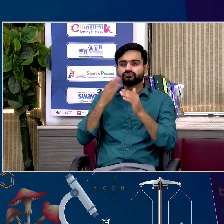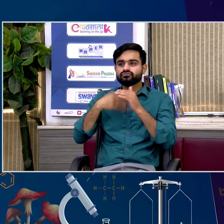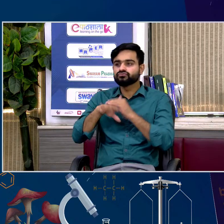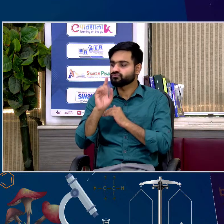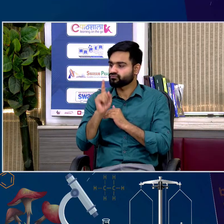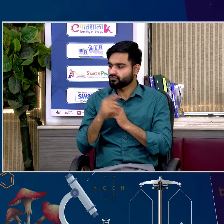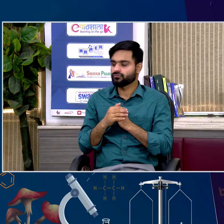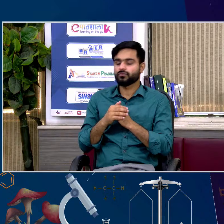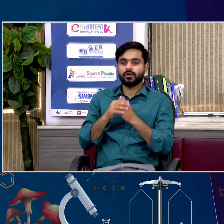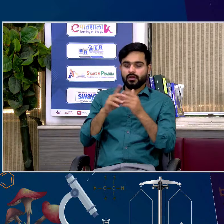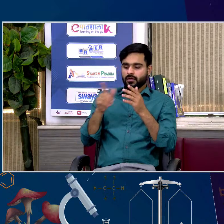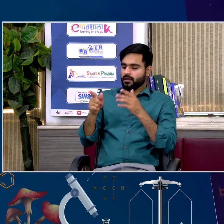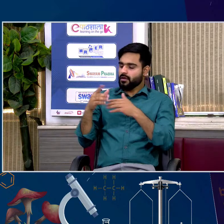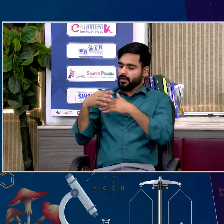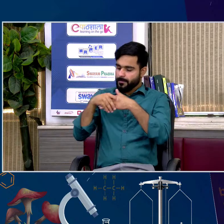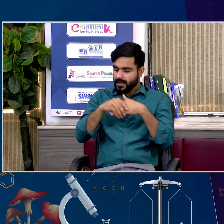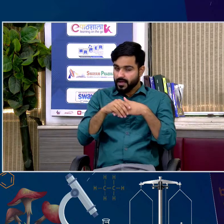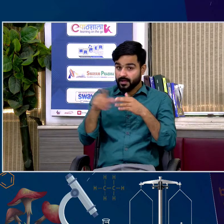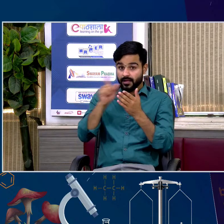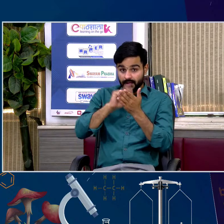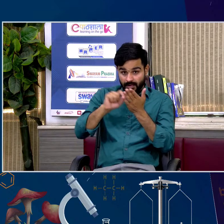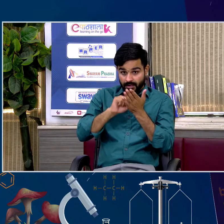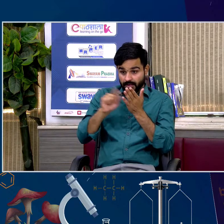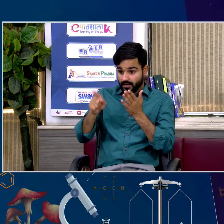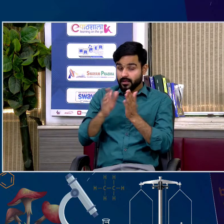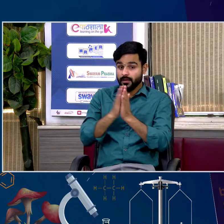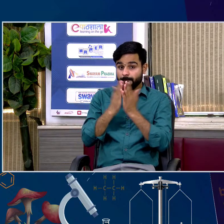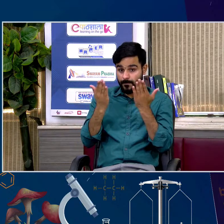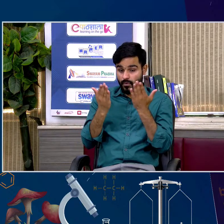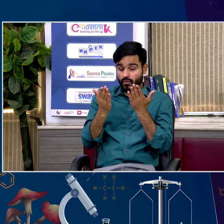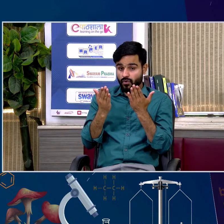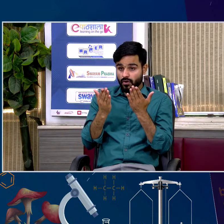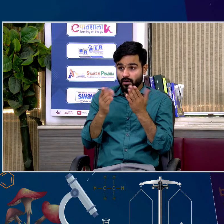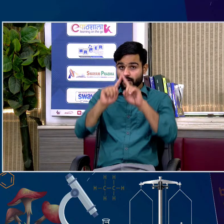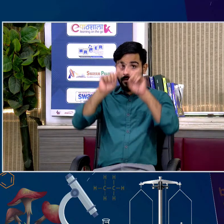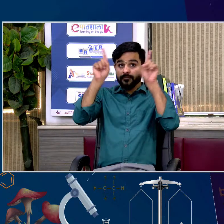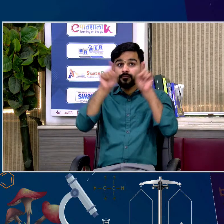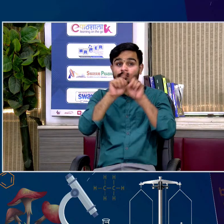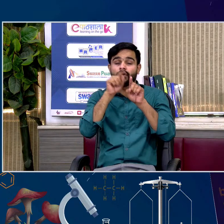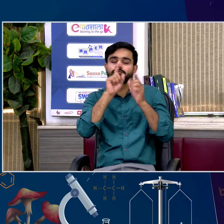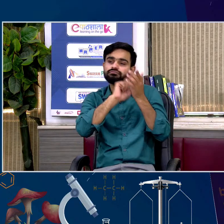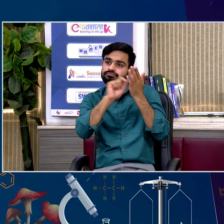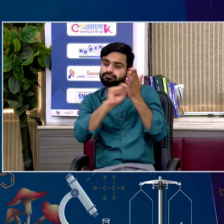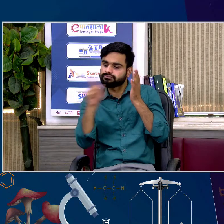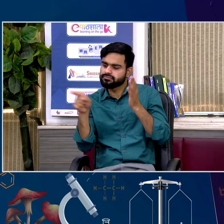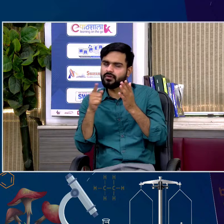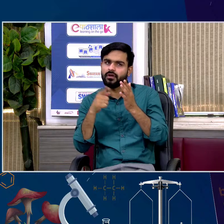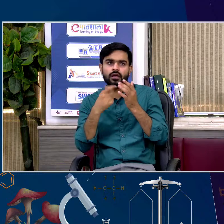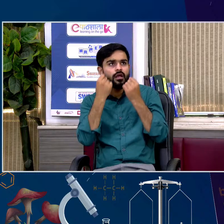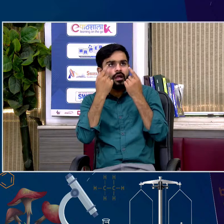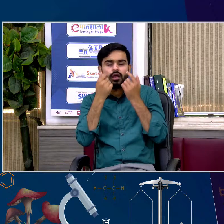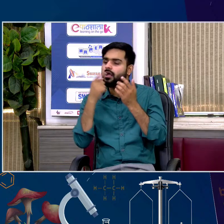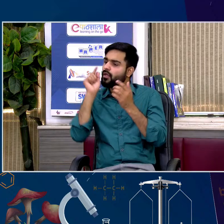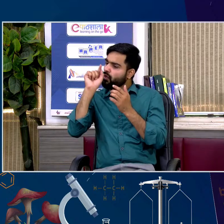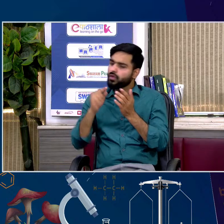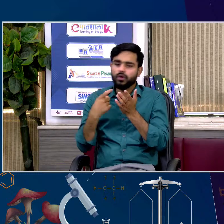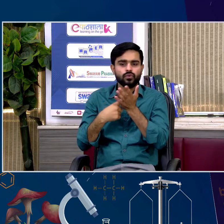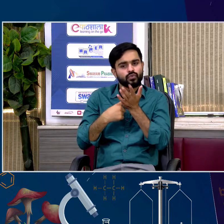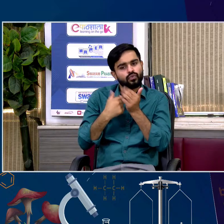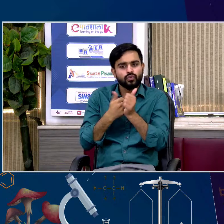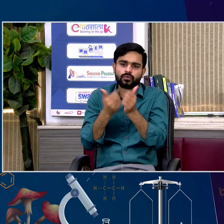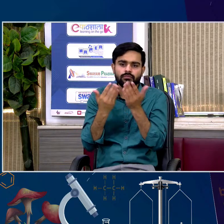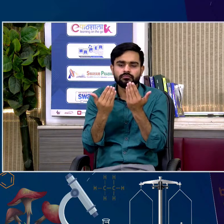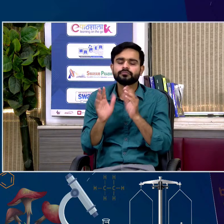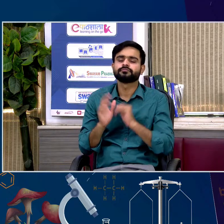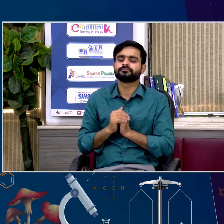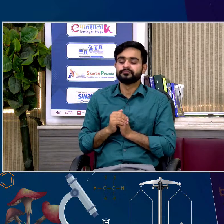2 and do this. If she writes that on the board, now the autistic child will be able to follow the instructions. The